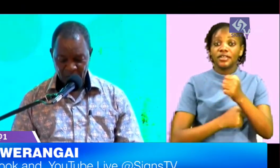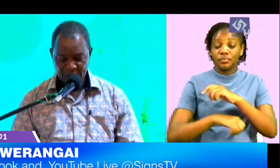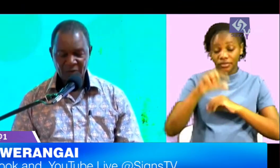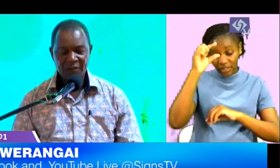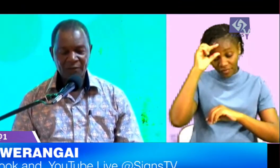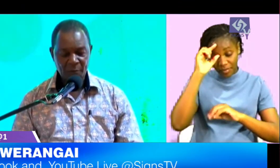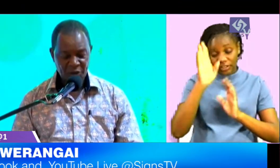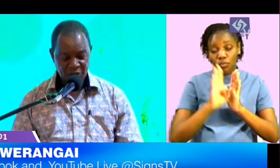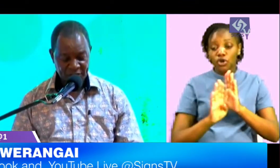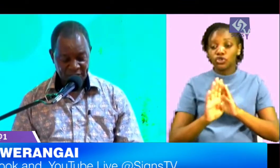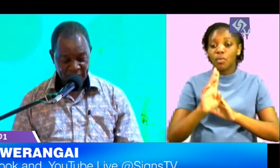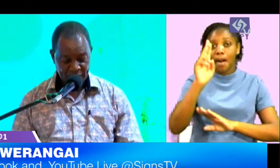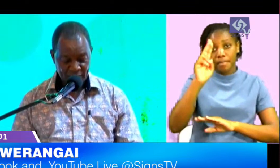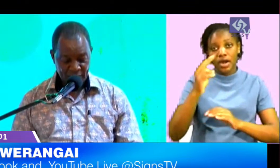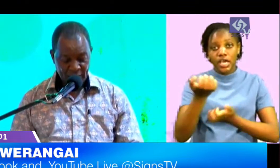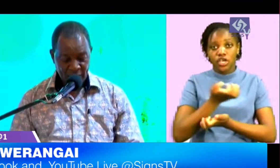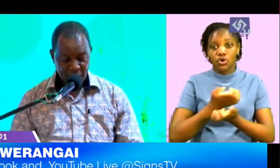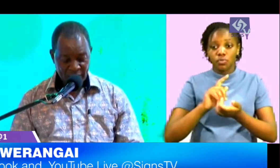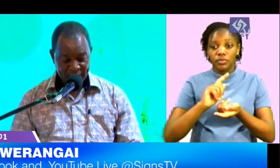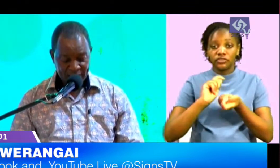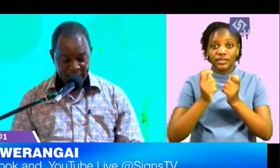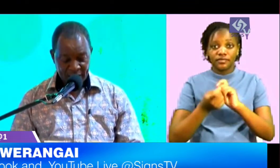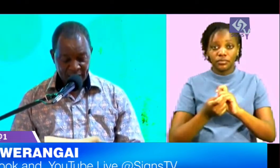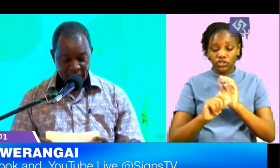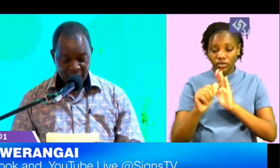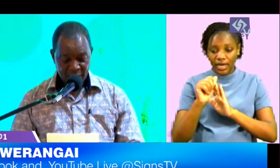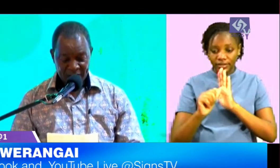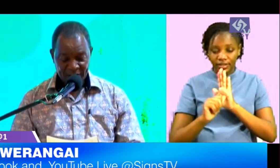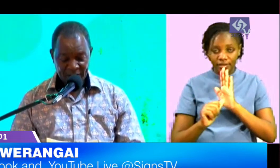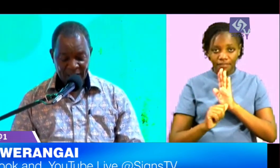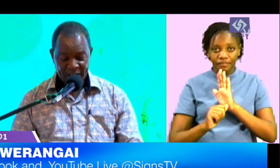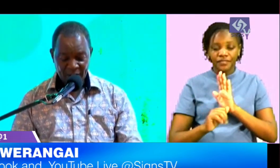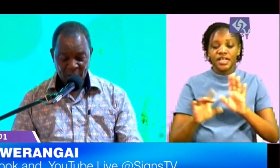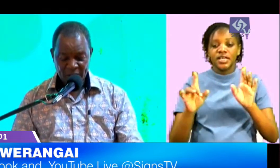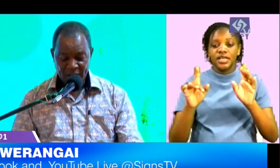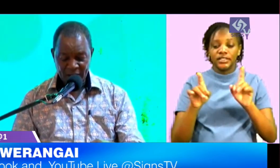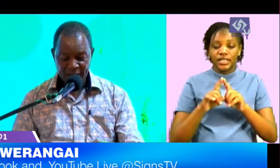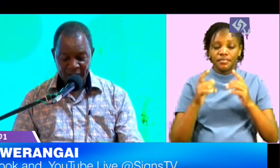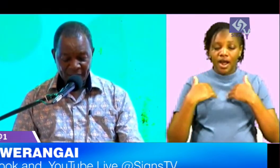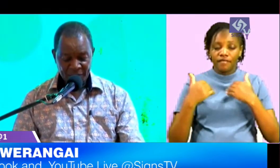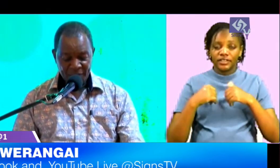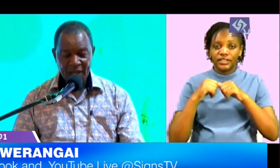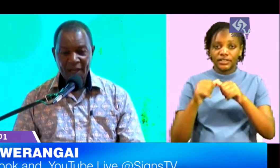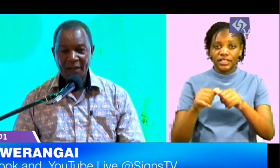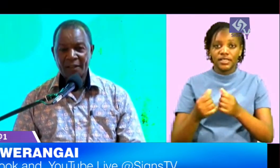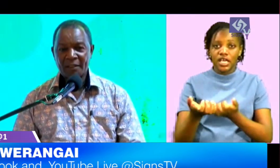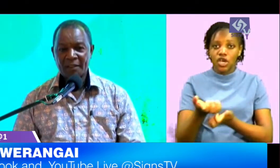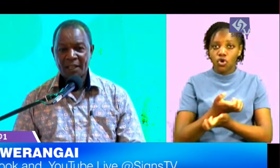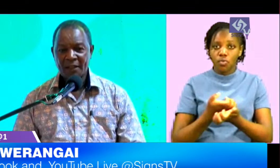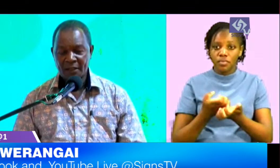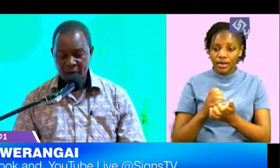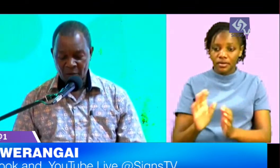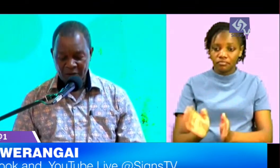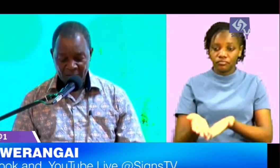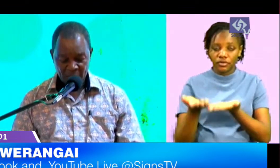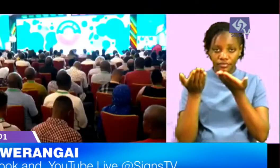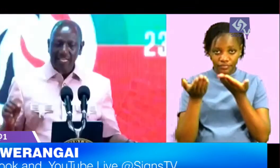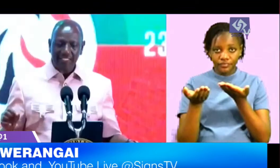economic transformation agenda better for a sustained economic recovery and a sustained economic vibrancy. As